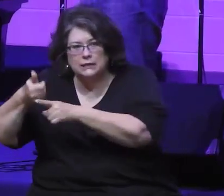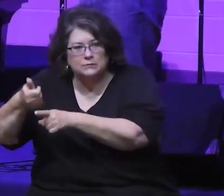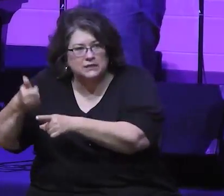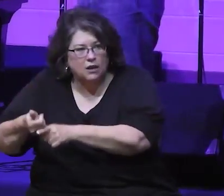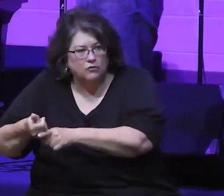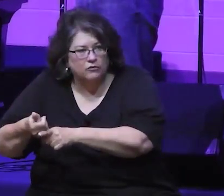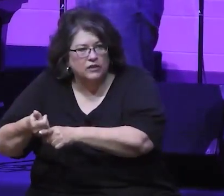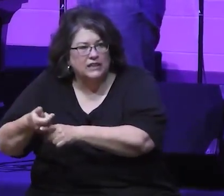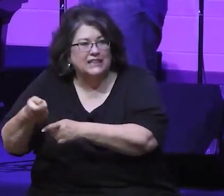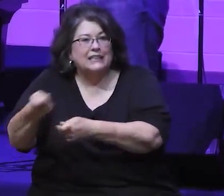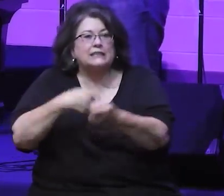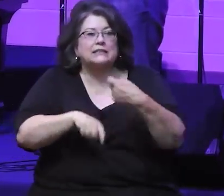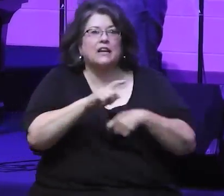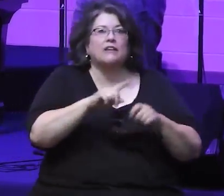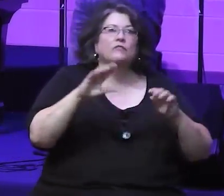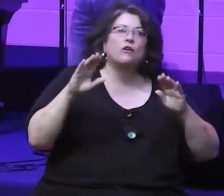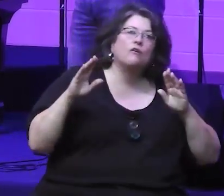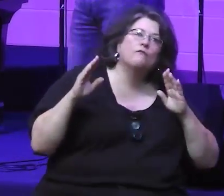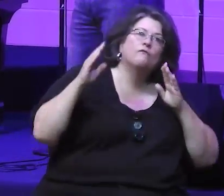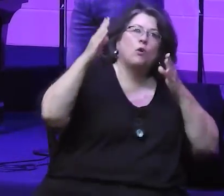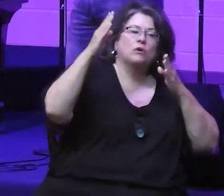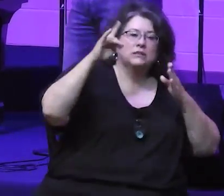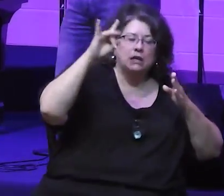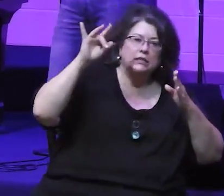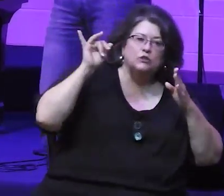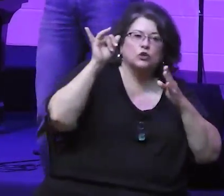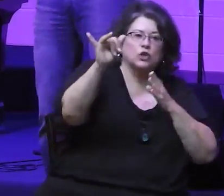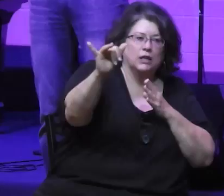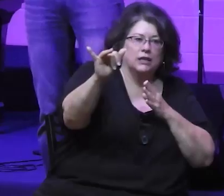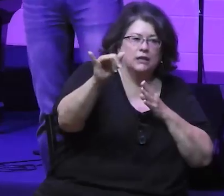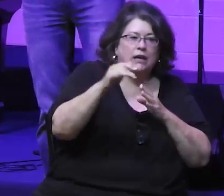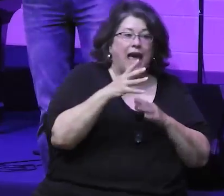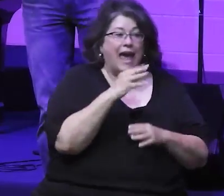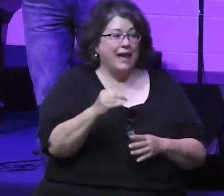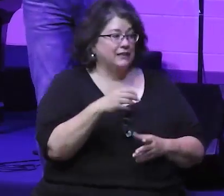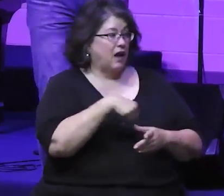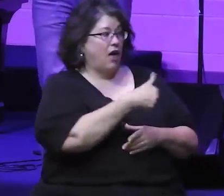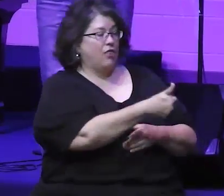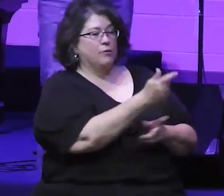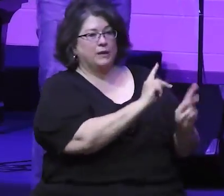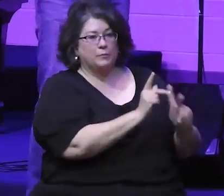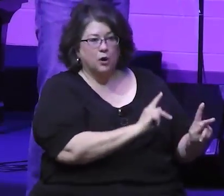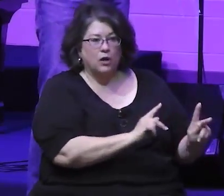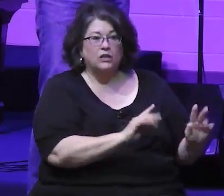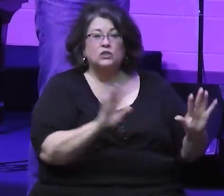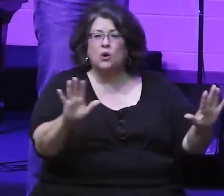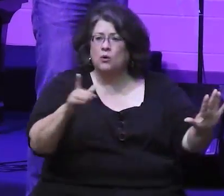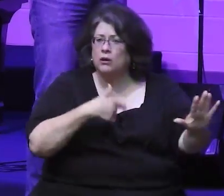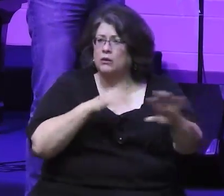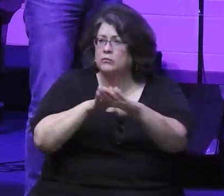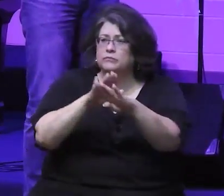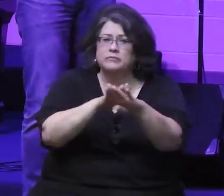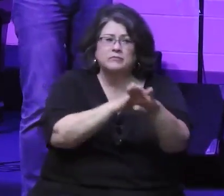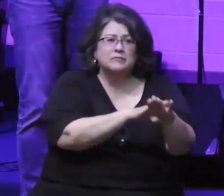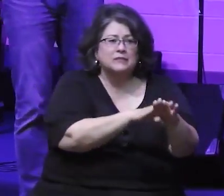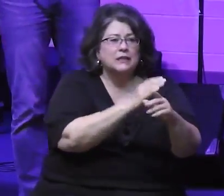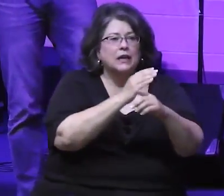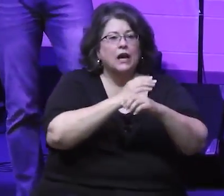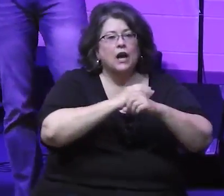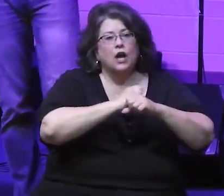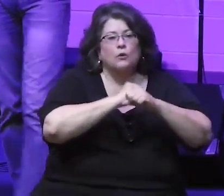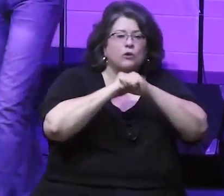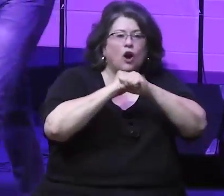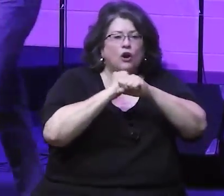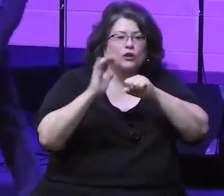of focus eternally and externally. And so, sisters and brothers, I would just say guard your hearts against the concept